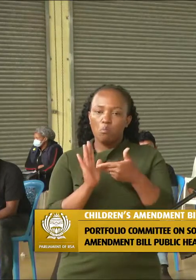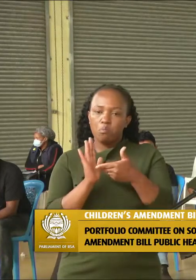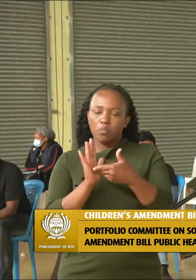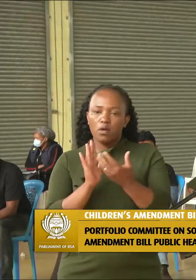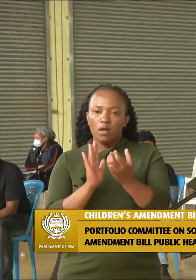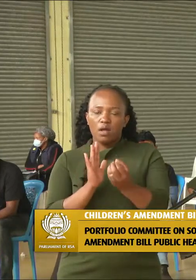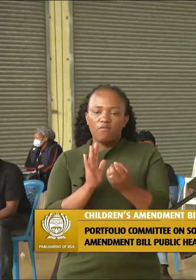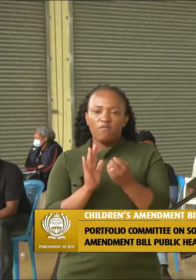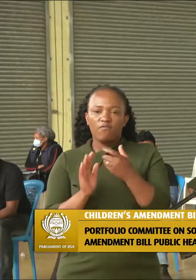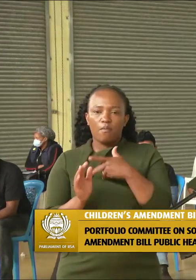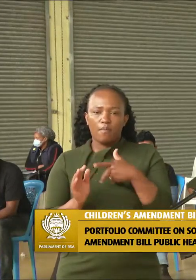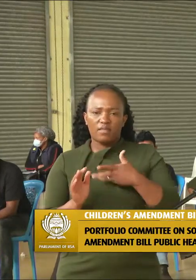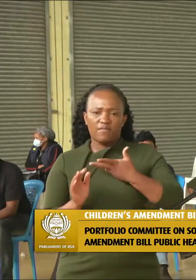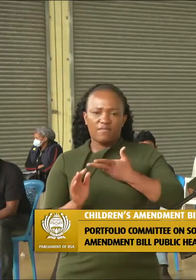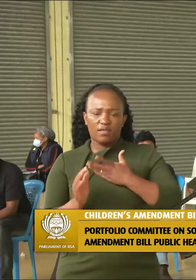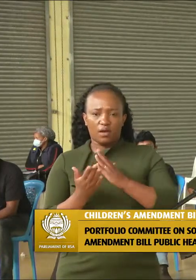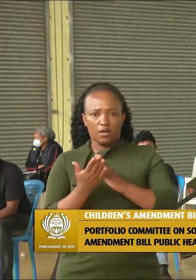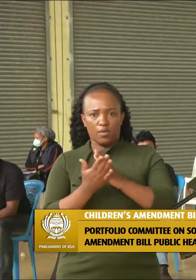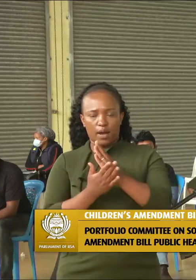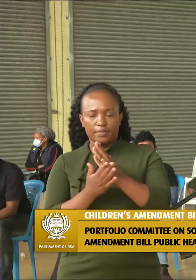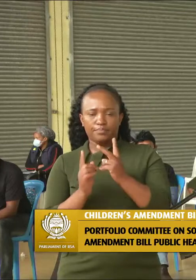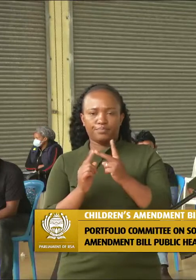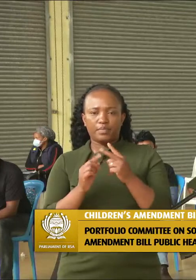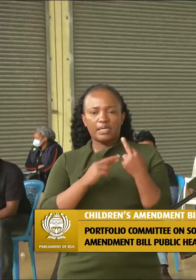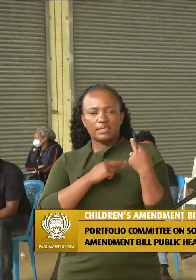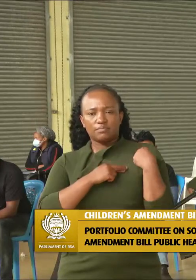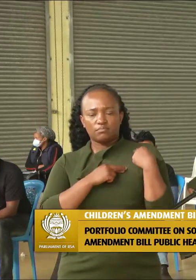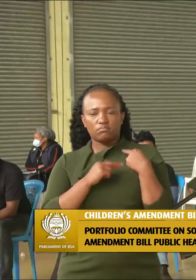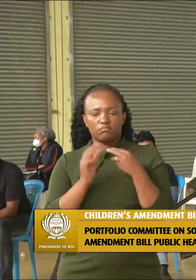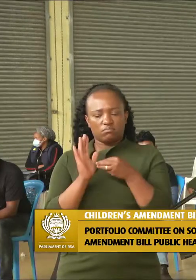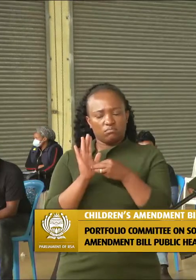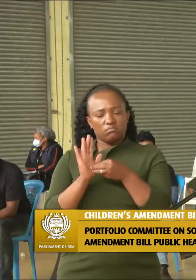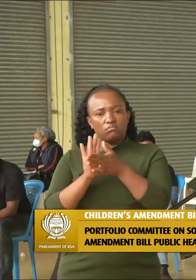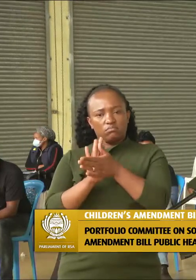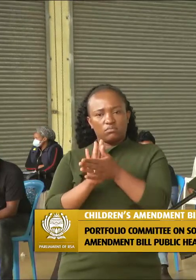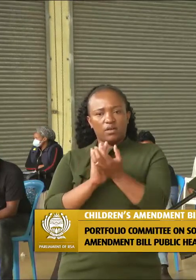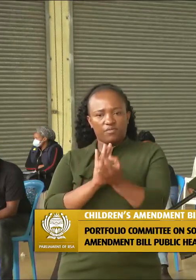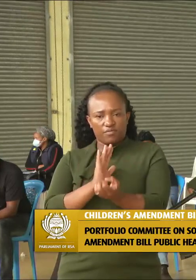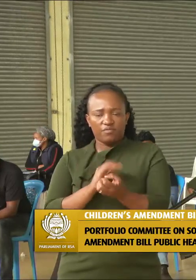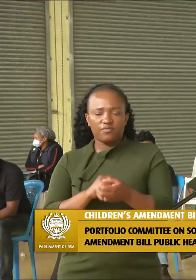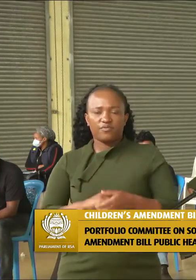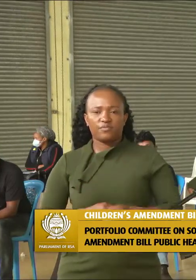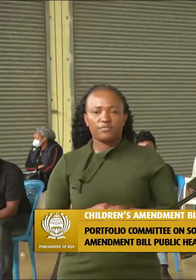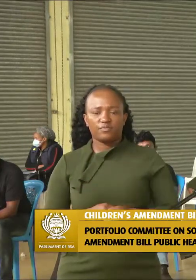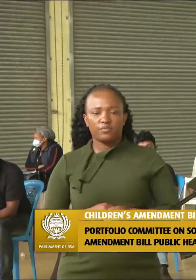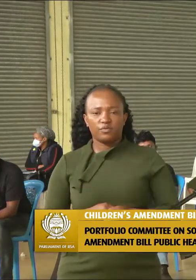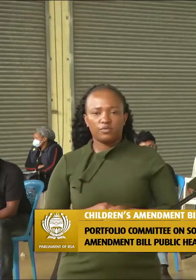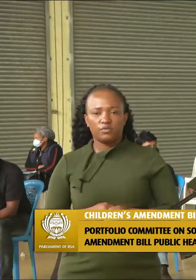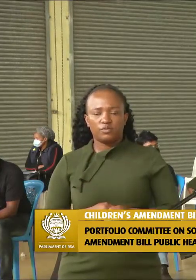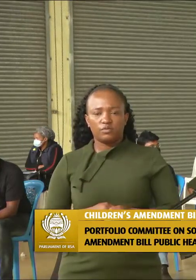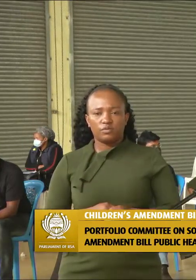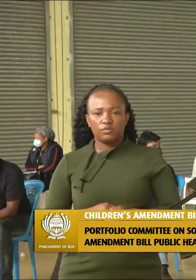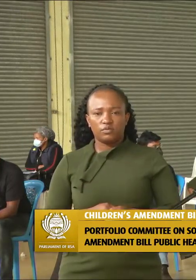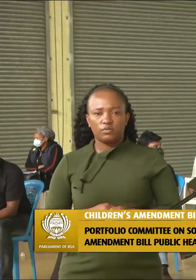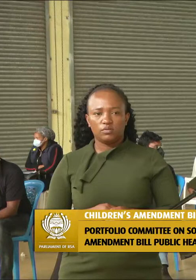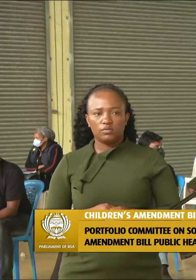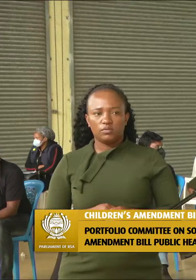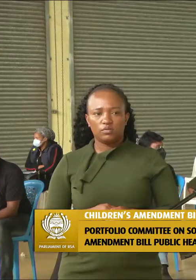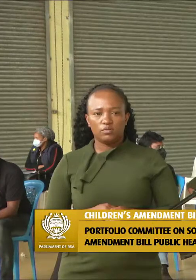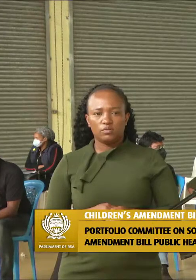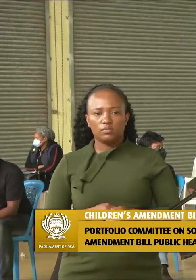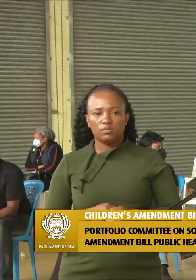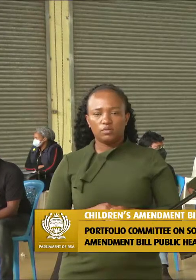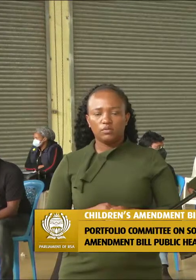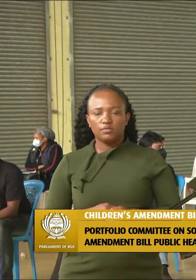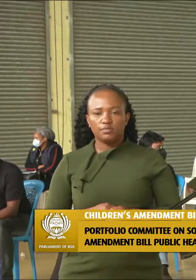rights. Engakusho nje ukuthi ke umthetho weingane uneindawo eziningi la ukhuluma khona ngamalungelo